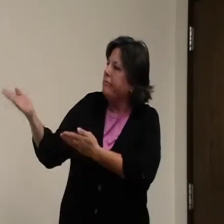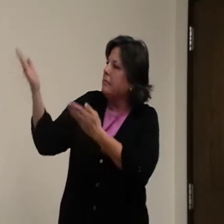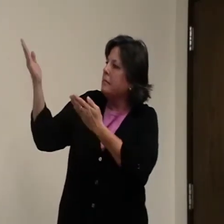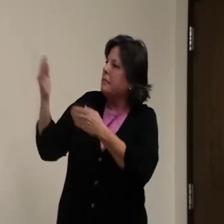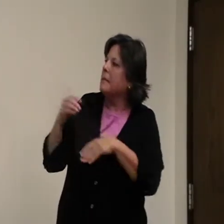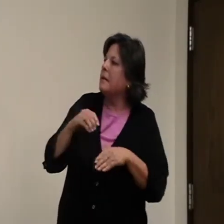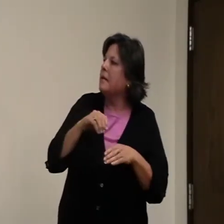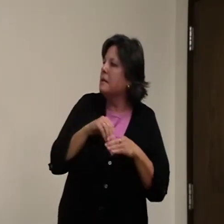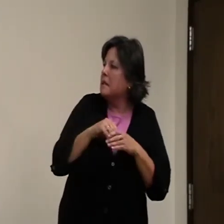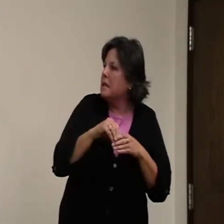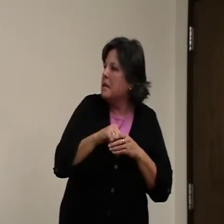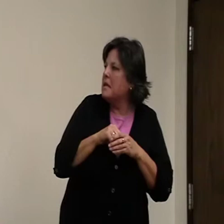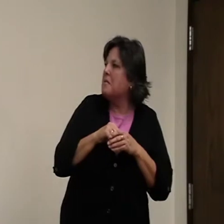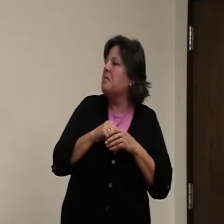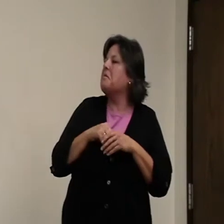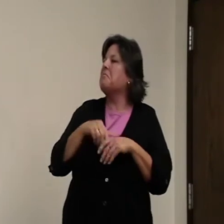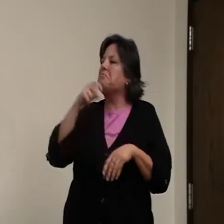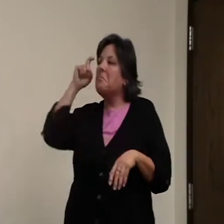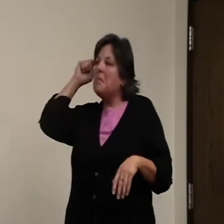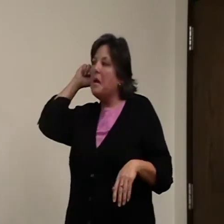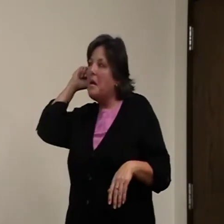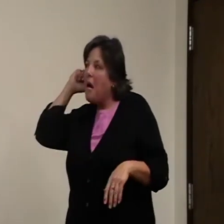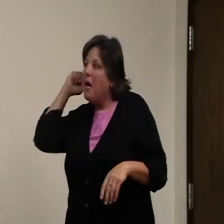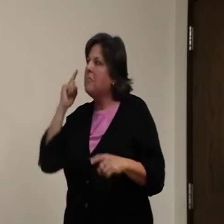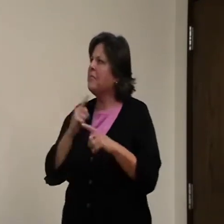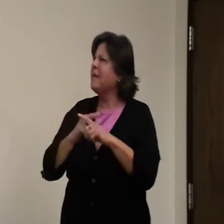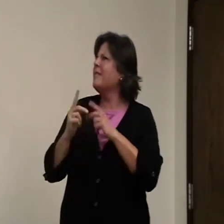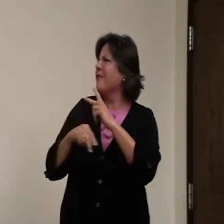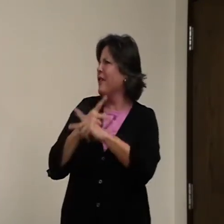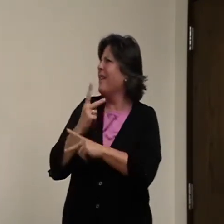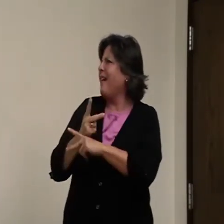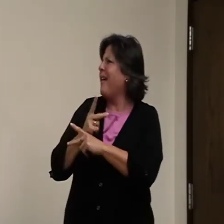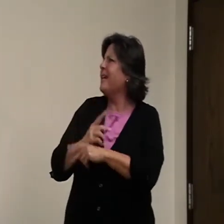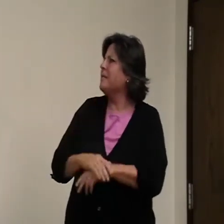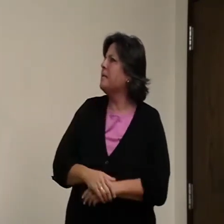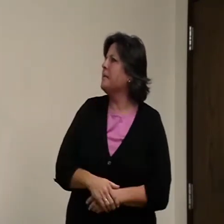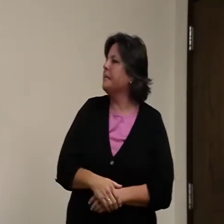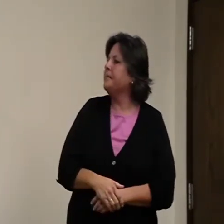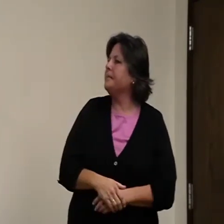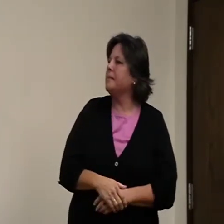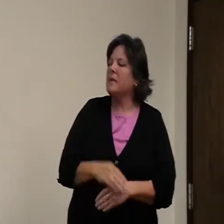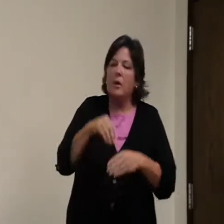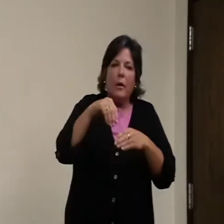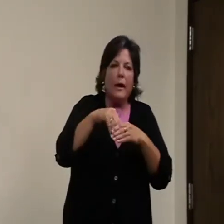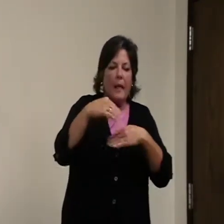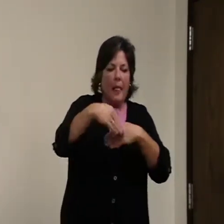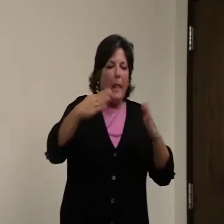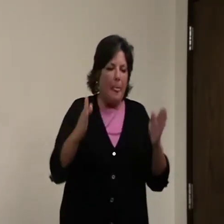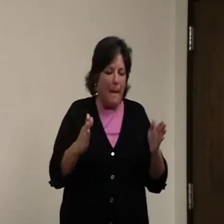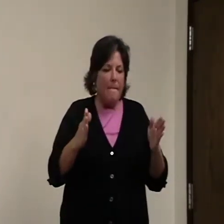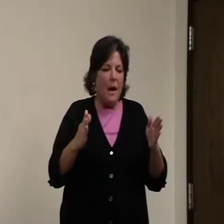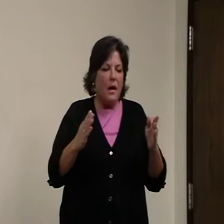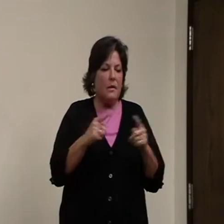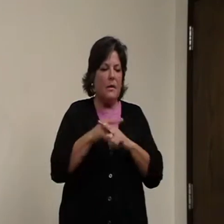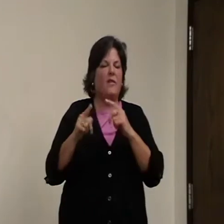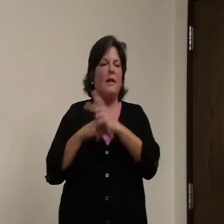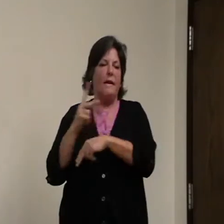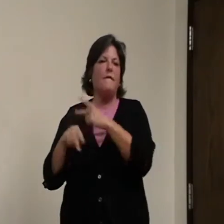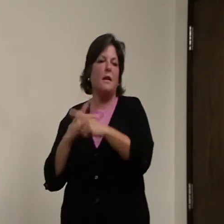And then I'll pass around the box so you can take a look at the variety of them. So those are the behind the ears, and here are the in